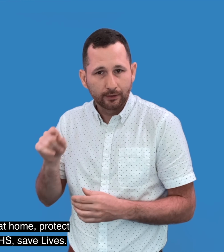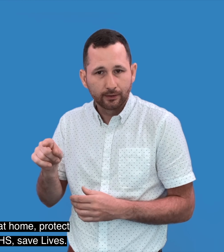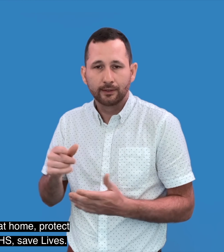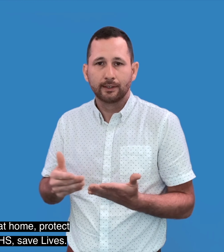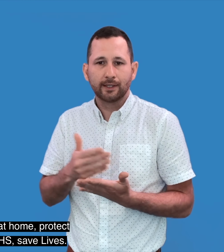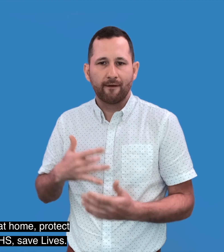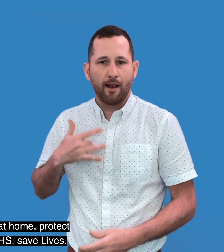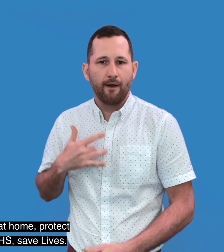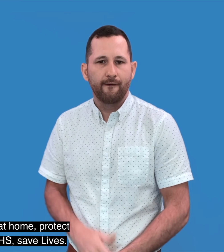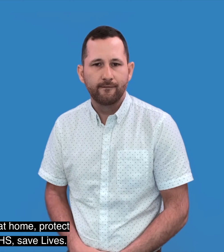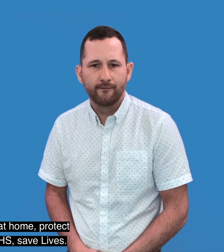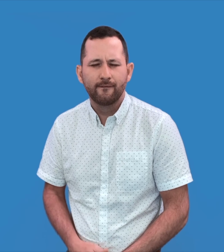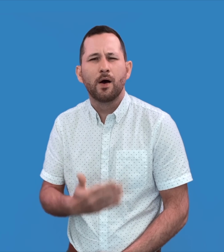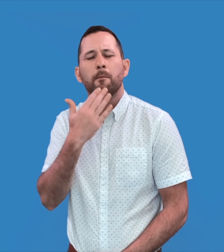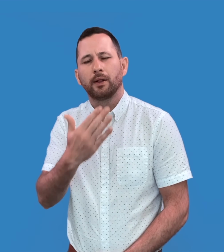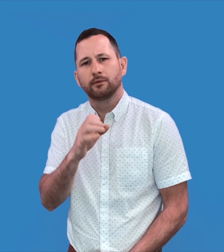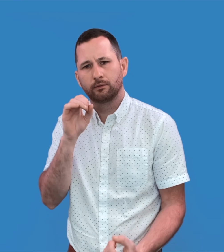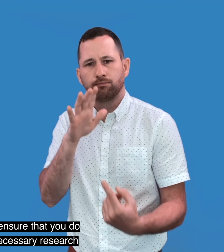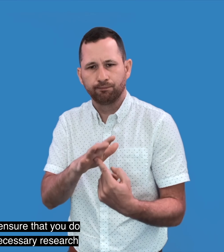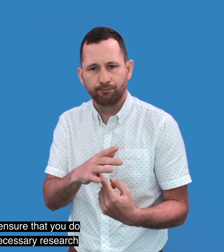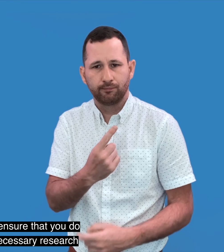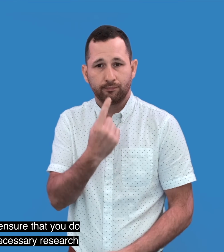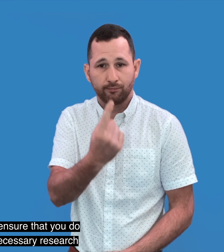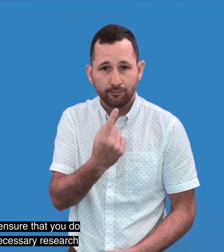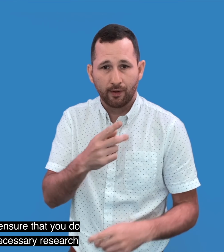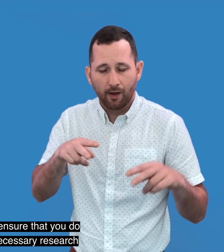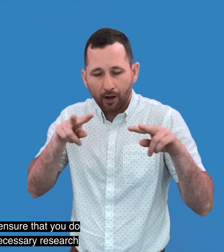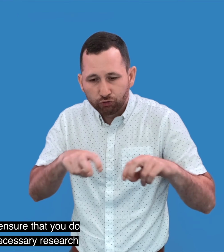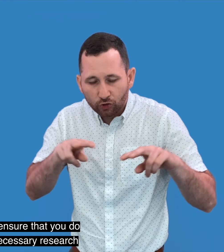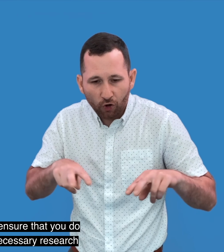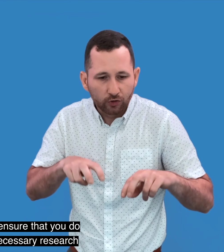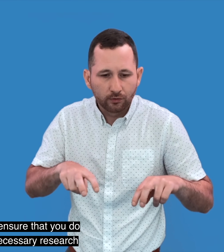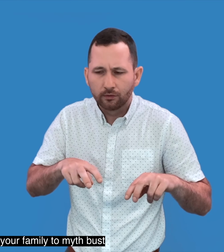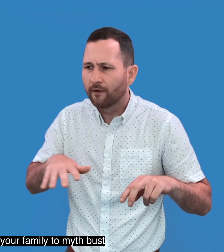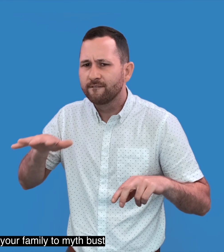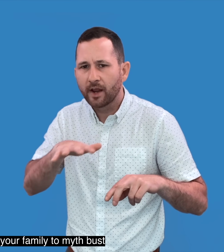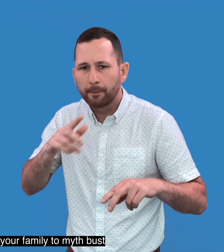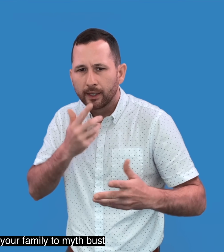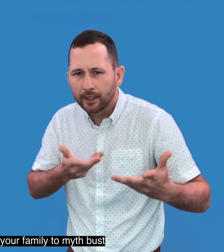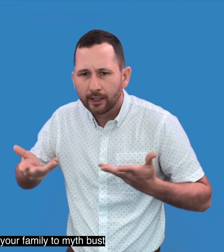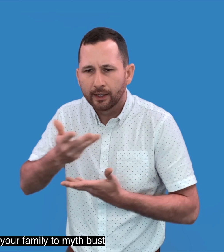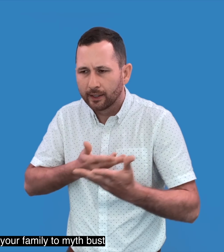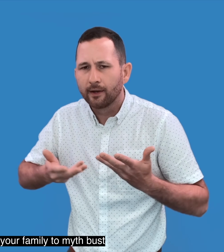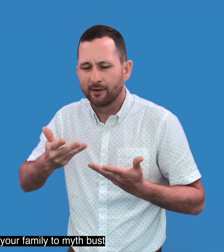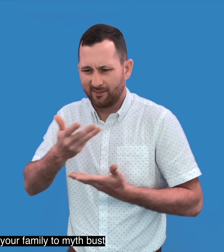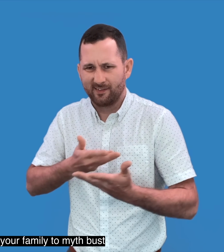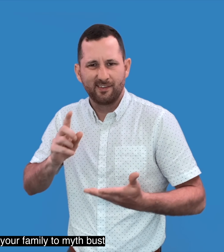NHS, save lives. Please ensure you do the necessary research with yourself, your family, to